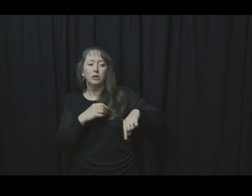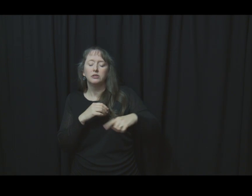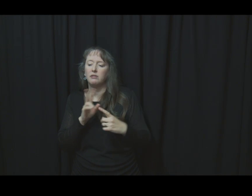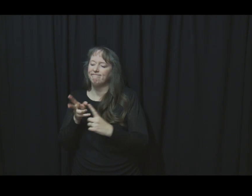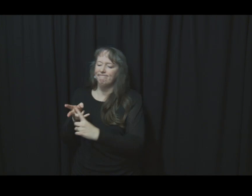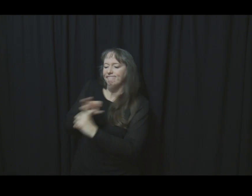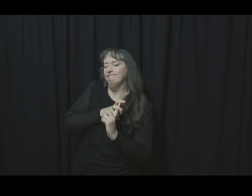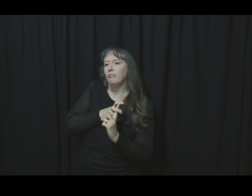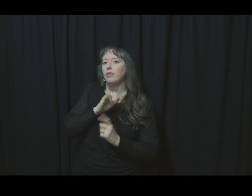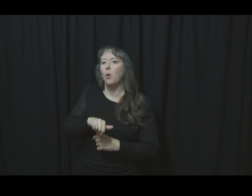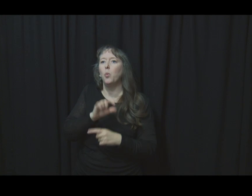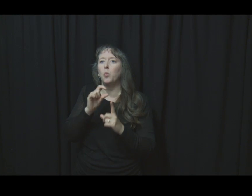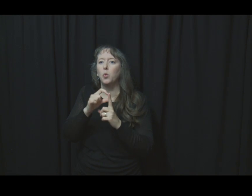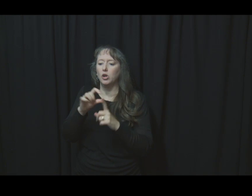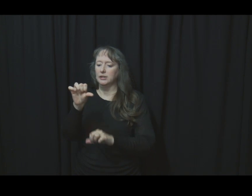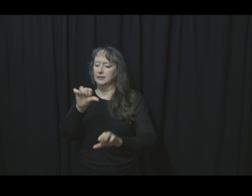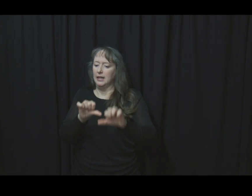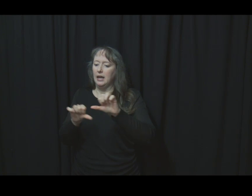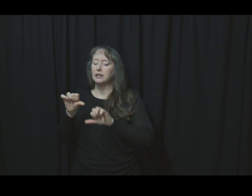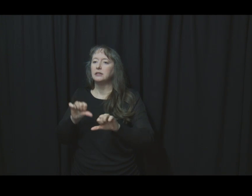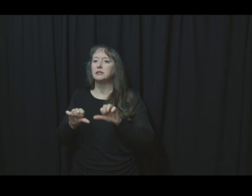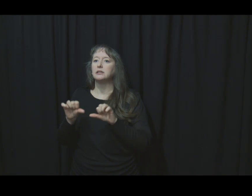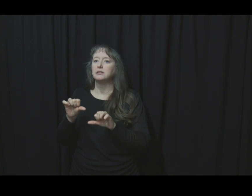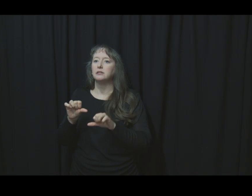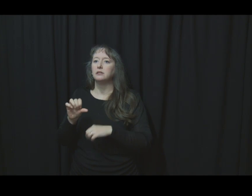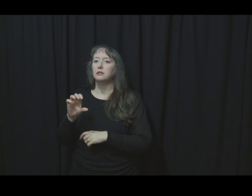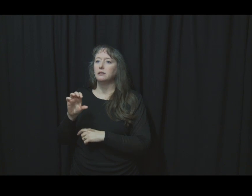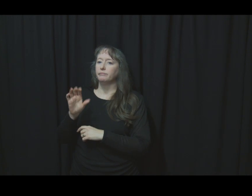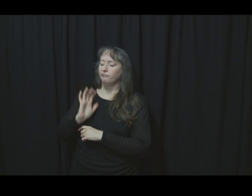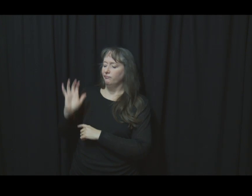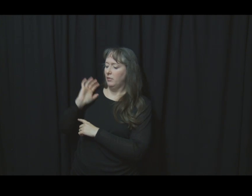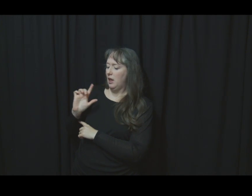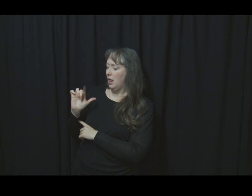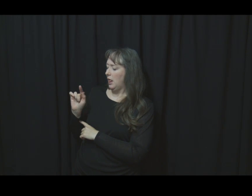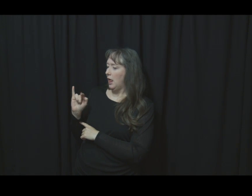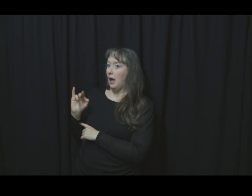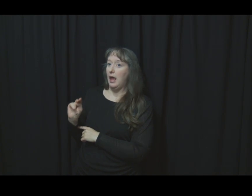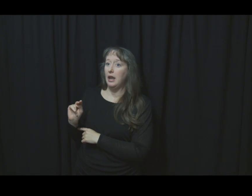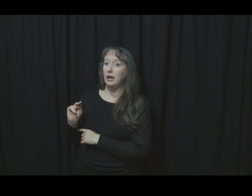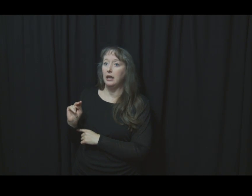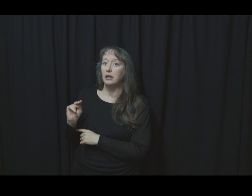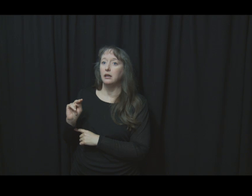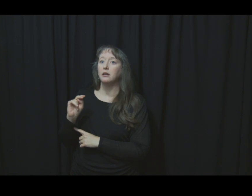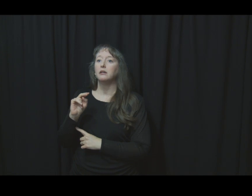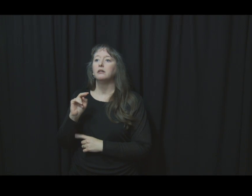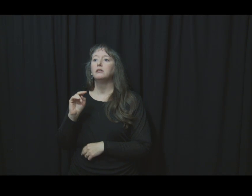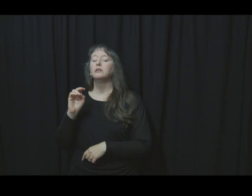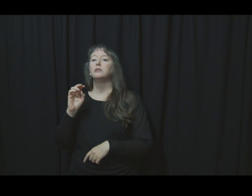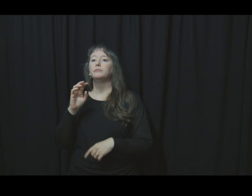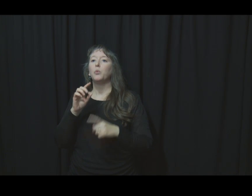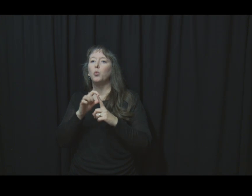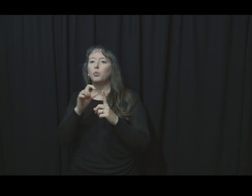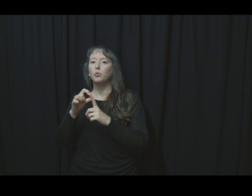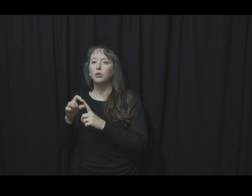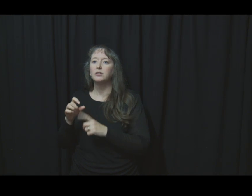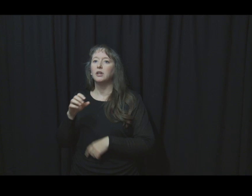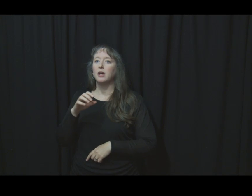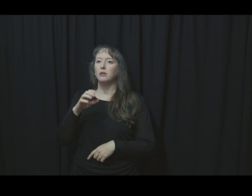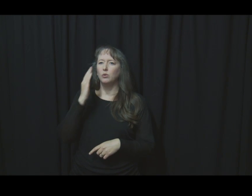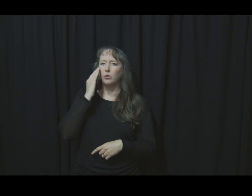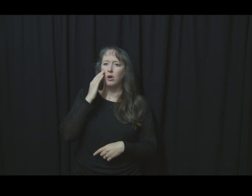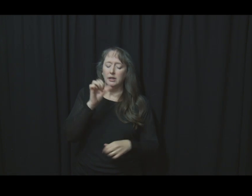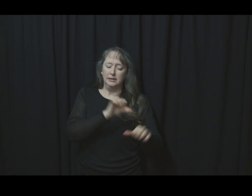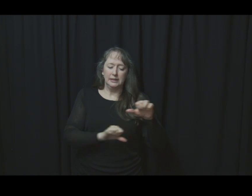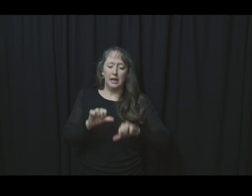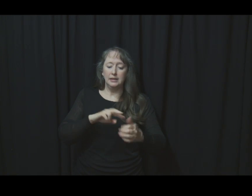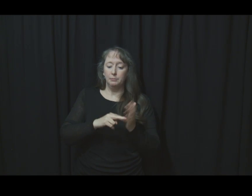Well, the origin of the word comes from the classical Latin scientia, which means to know. And if you look up a dictionary, it'll say science means state of knowing,